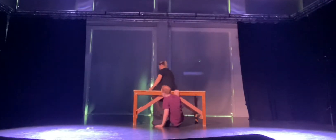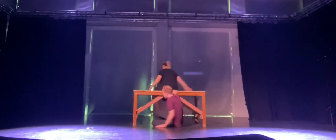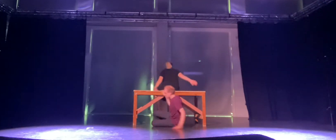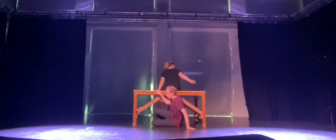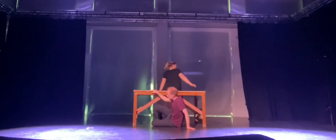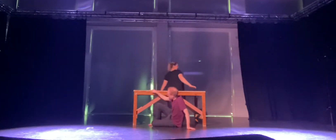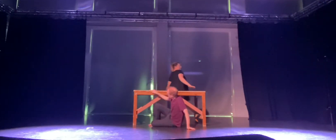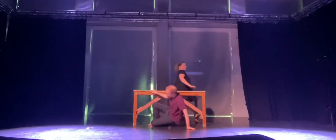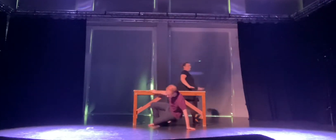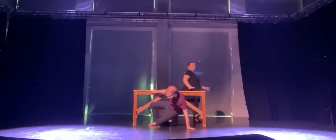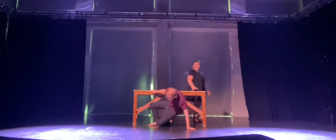Okay.